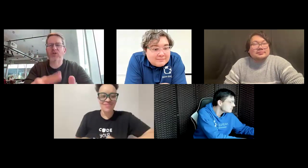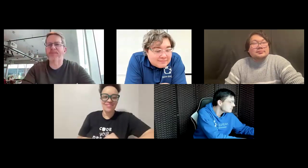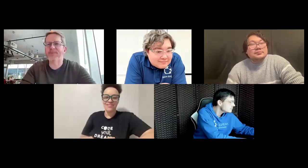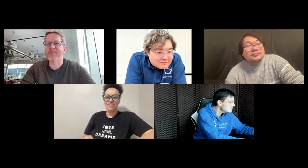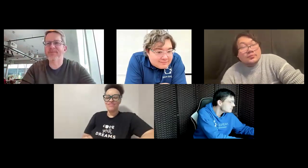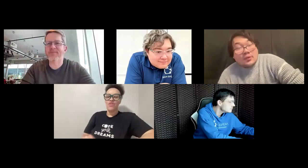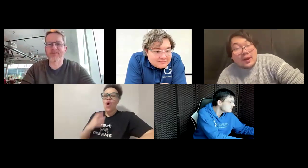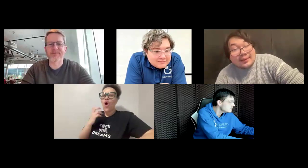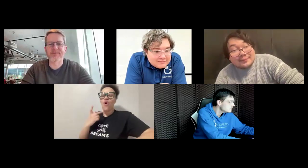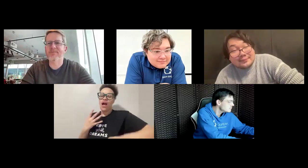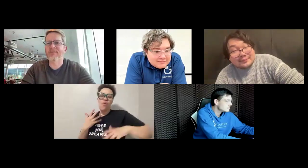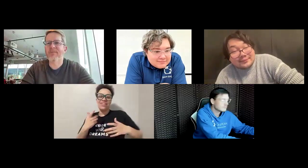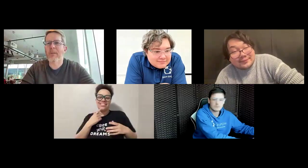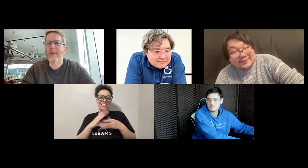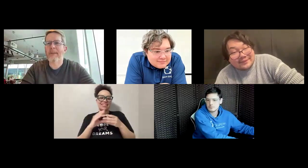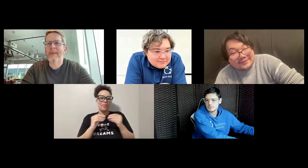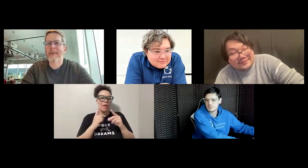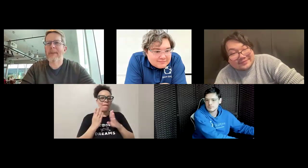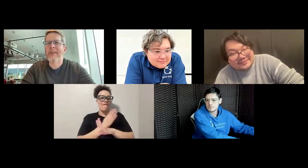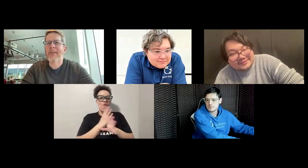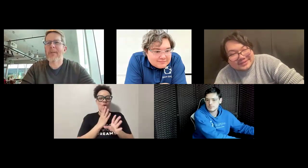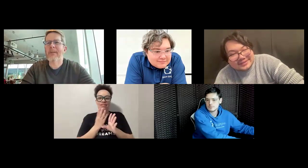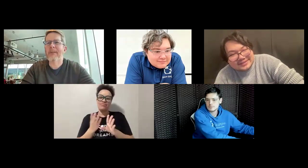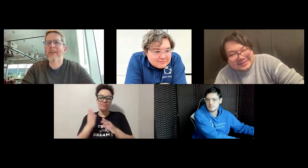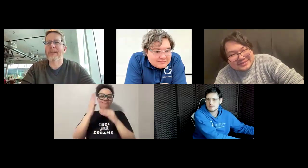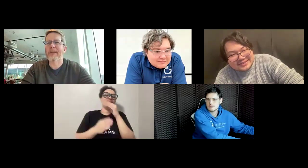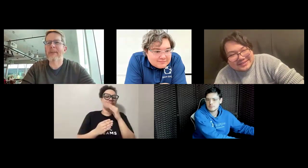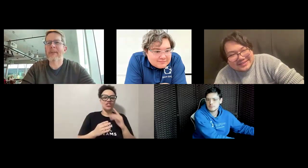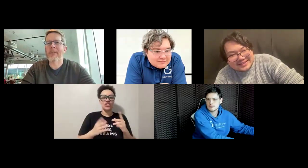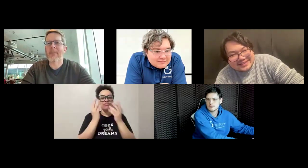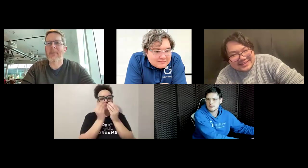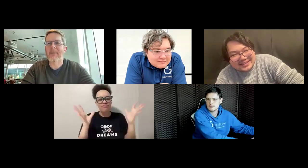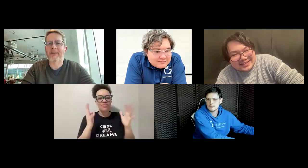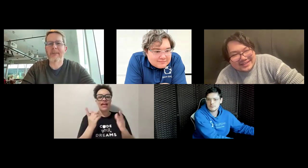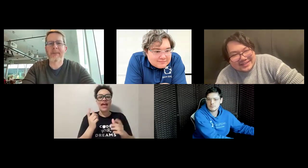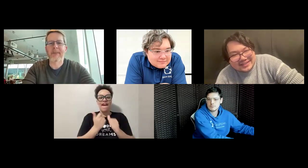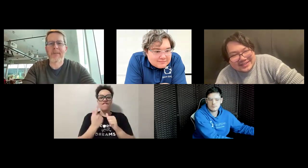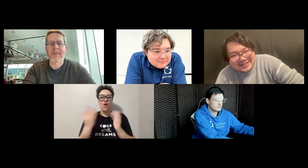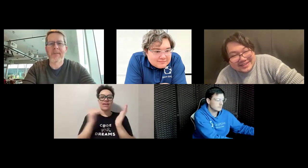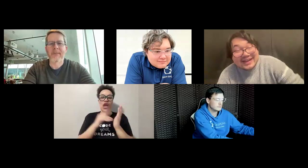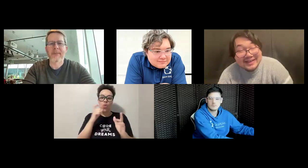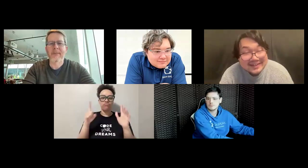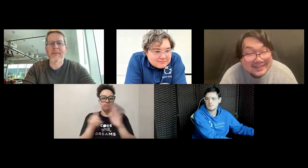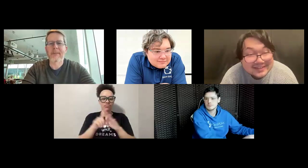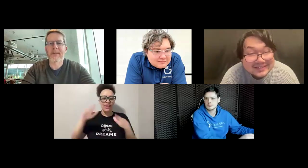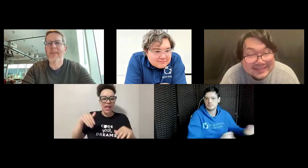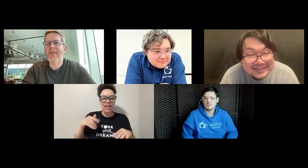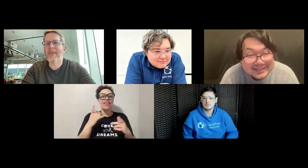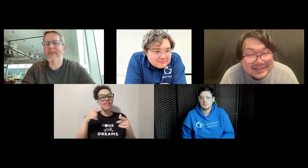Destiny, do you have any other questions you'd like to bring up? Oh, actually, I was just talking about before everyone again